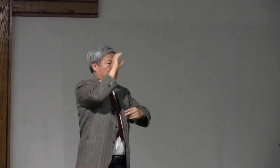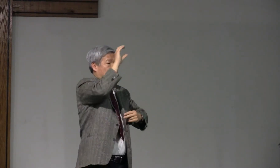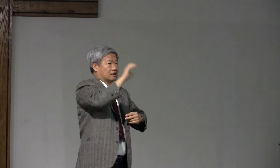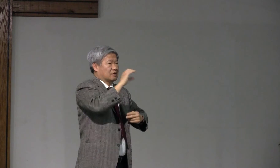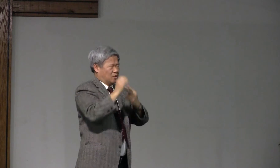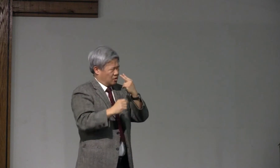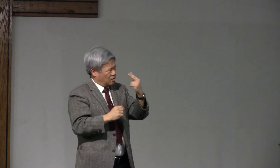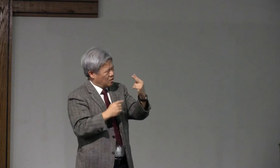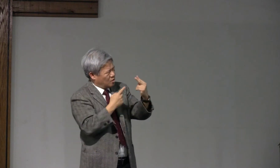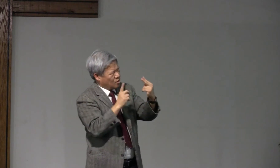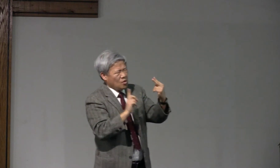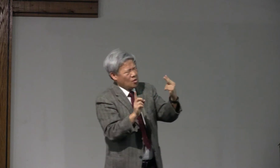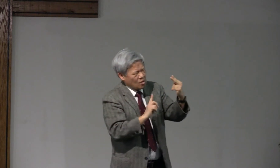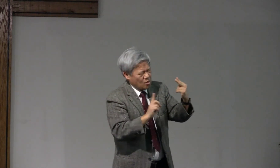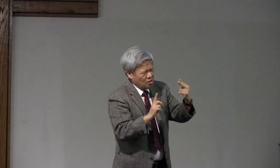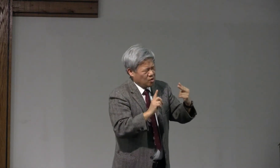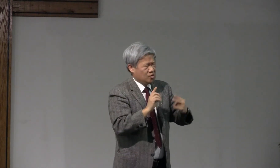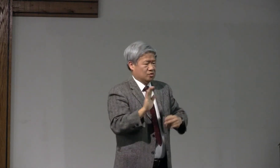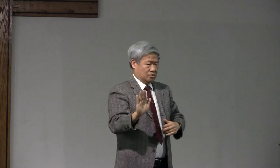your soul turns to God